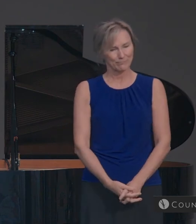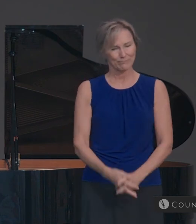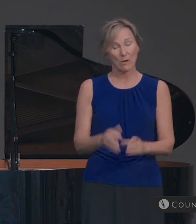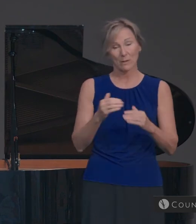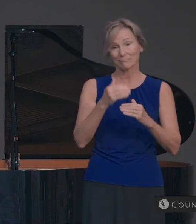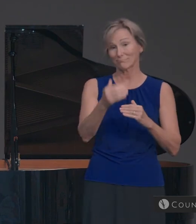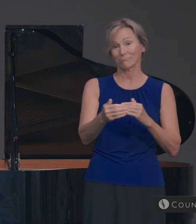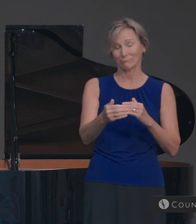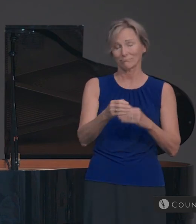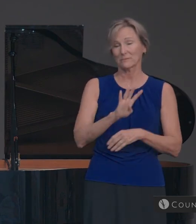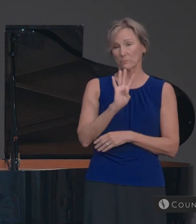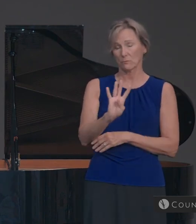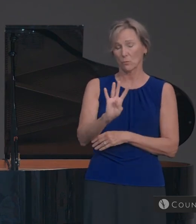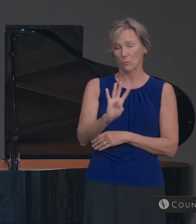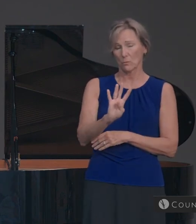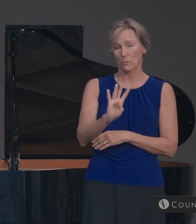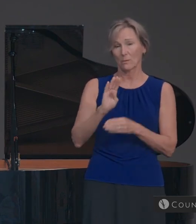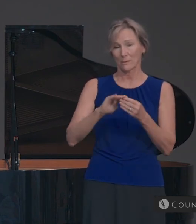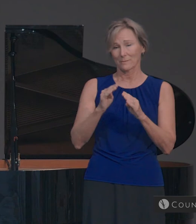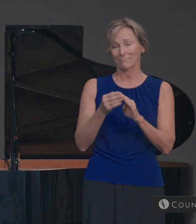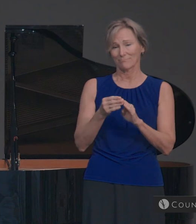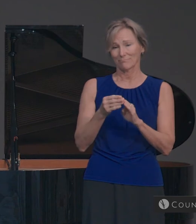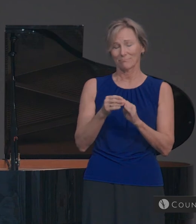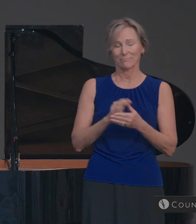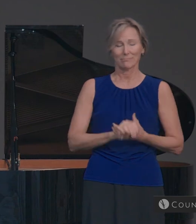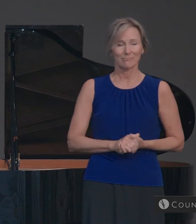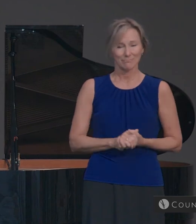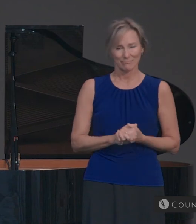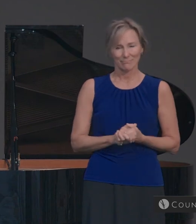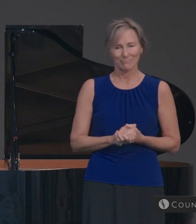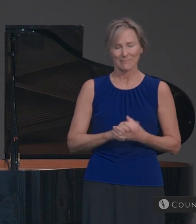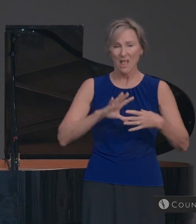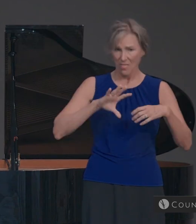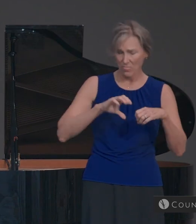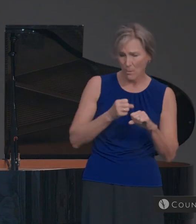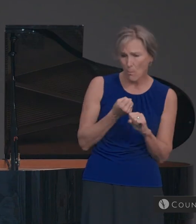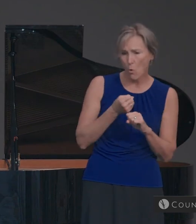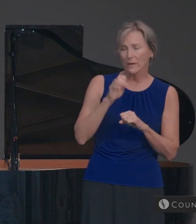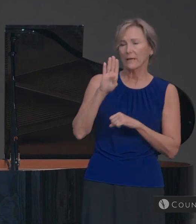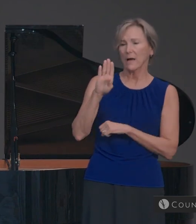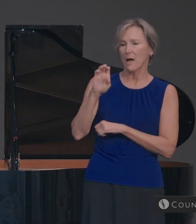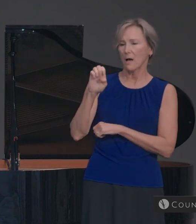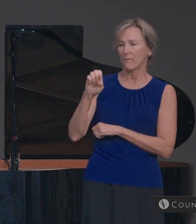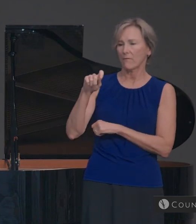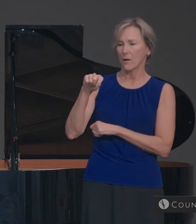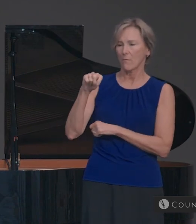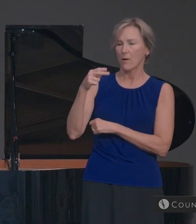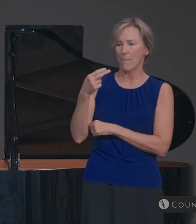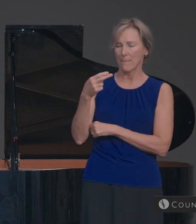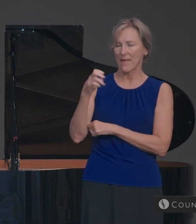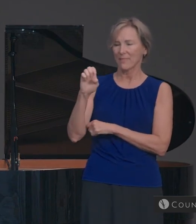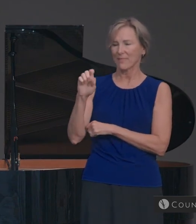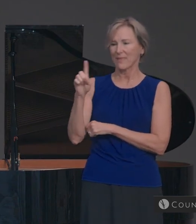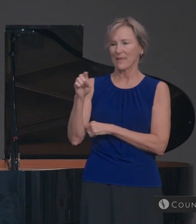Next, city number 4. He says, the lamentation of Beth Ezel shall take away a standing